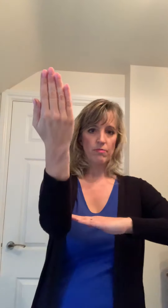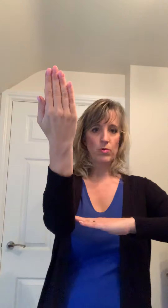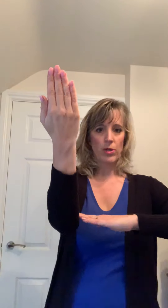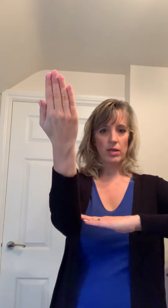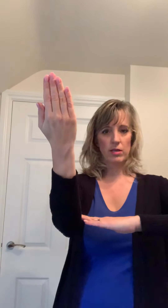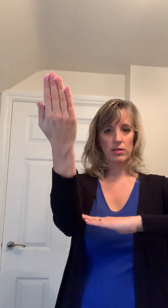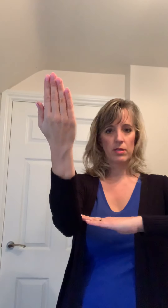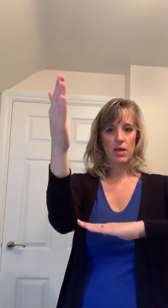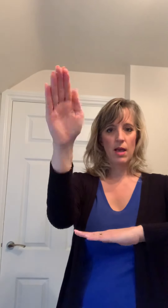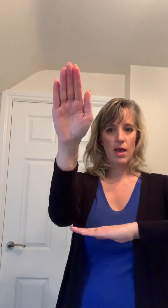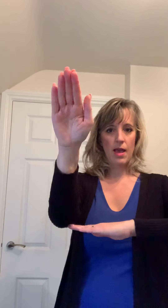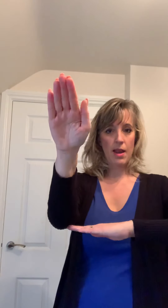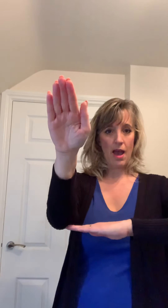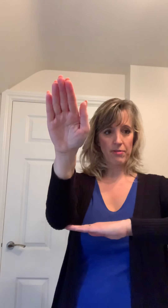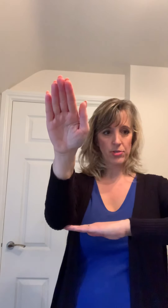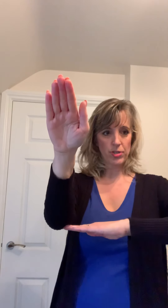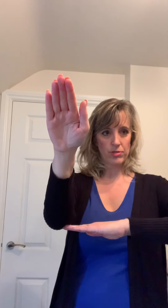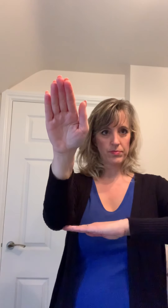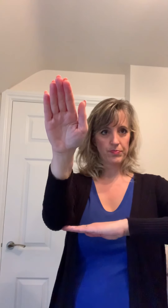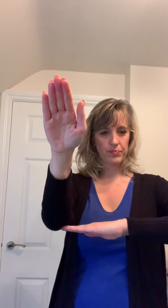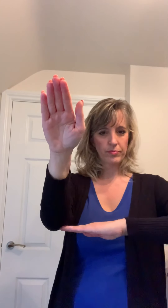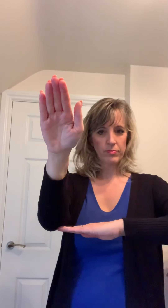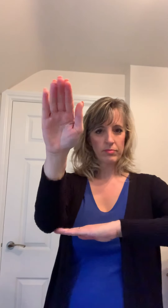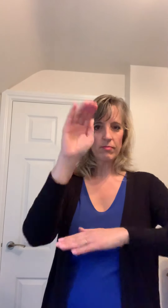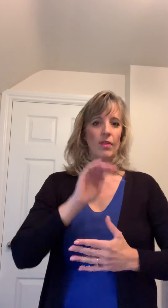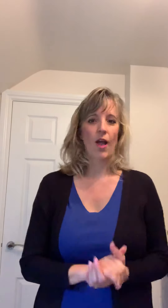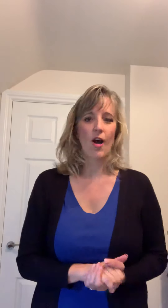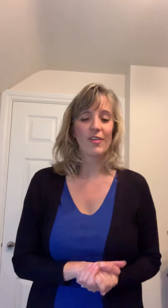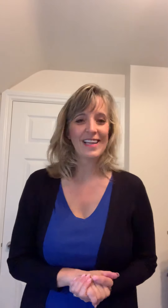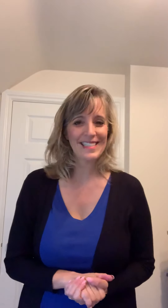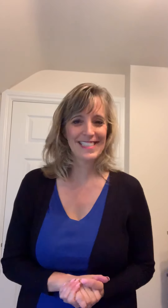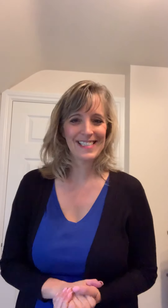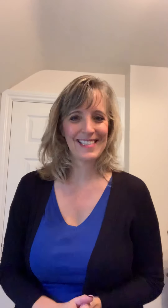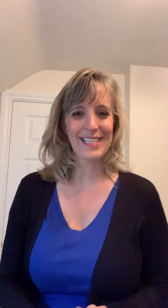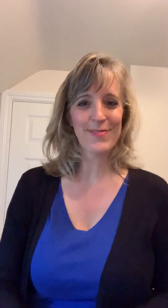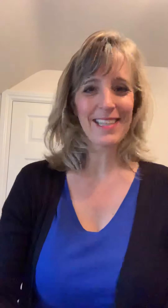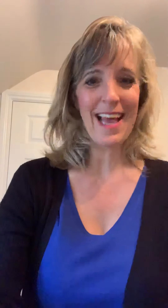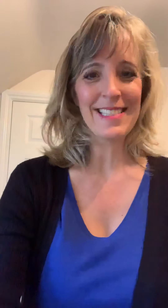morning and afternoon. All right, see you in class.